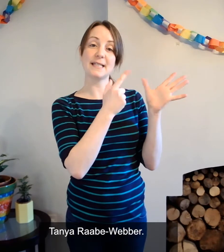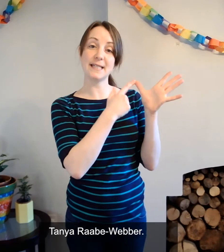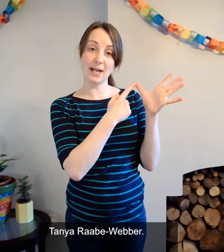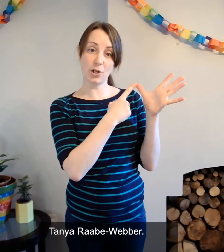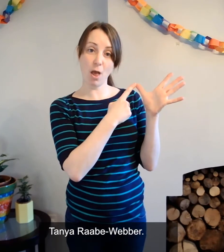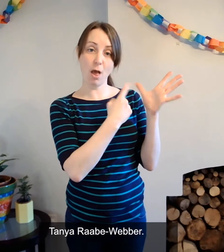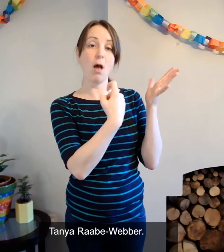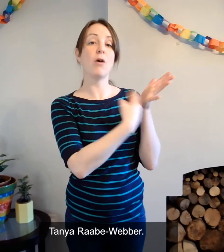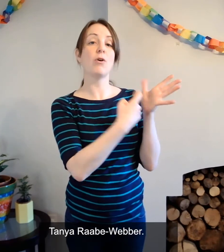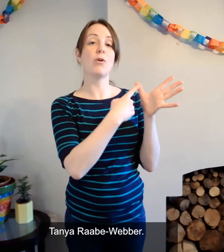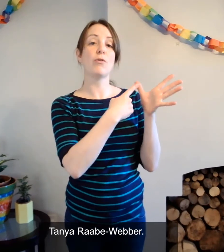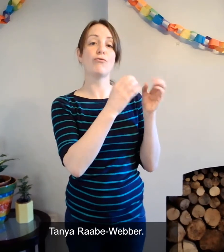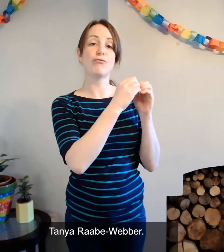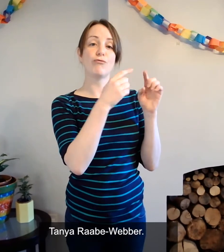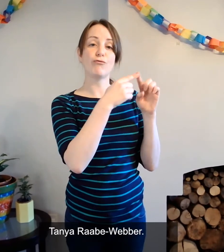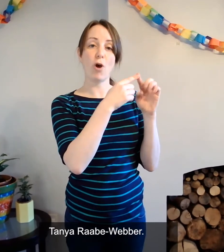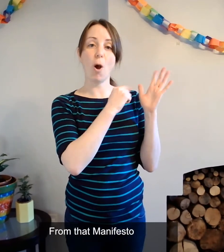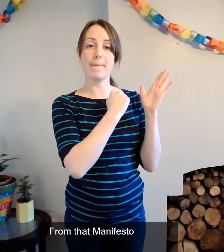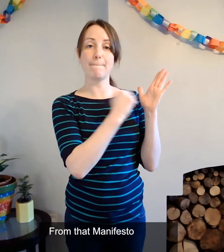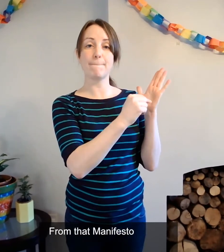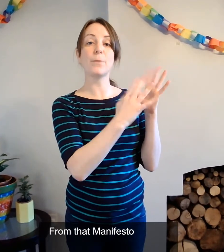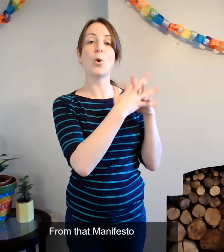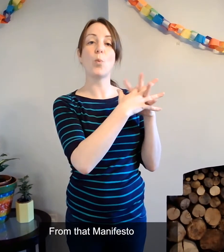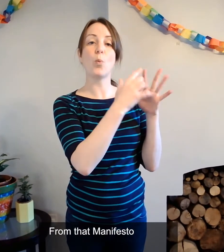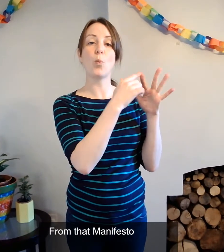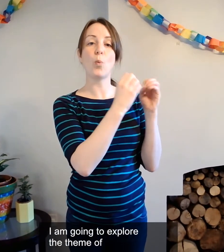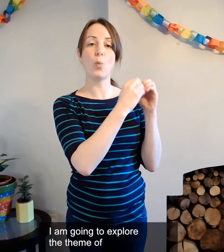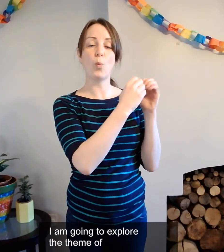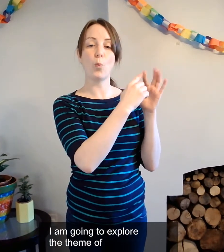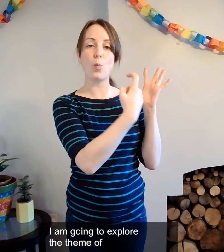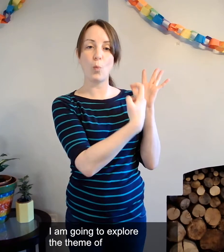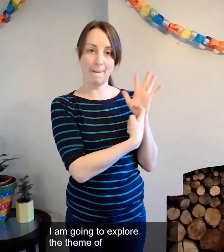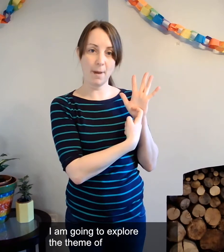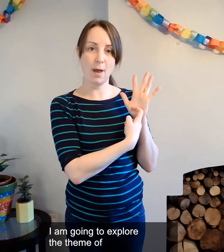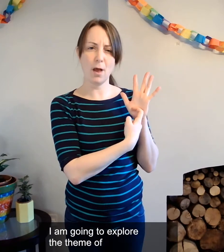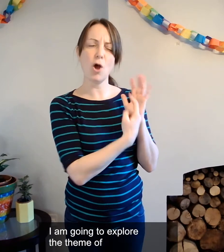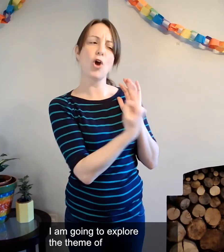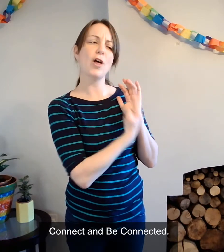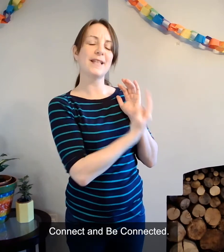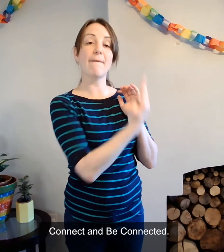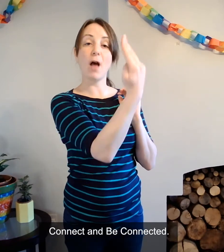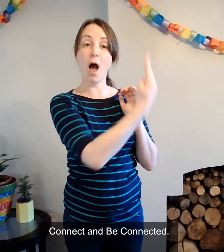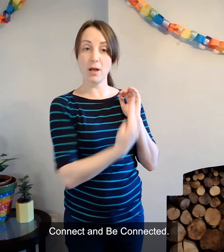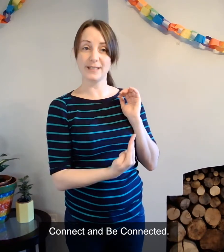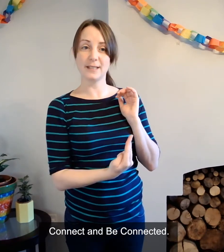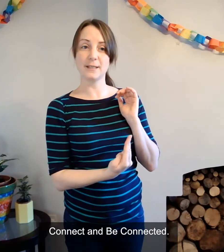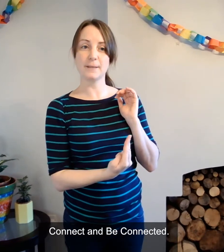Tanya Raab-Weber. From that manifesto, I am going to explore the theme of connect and be